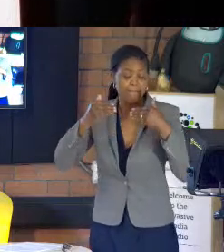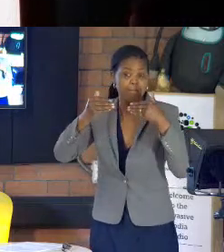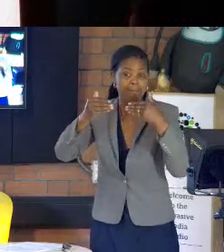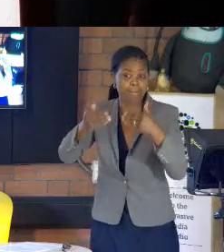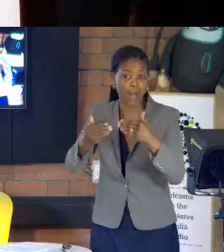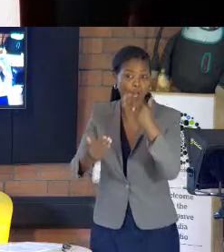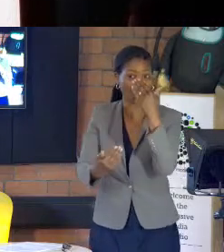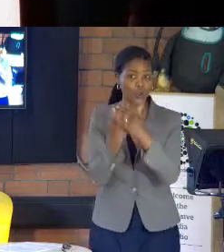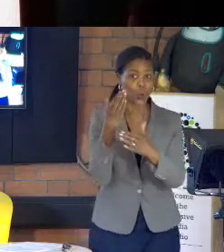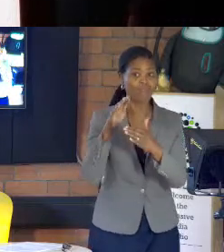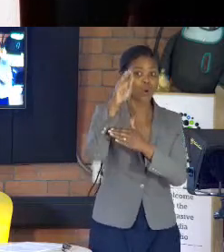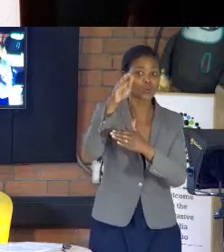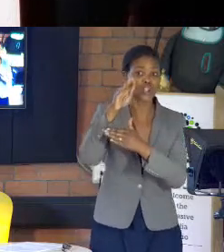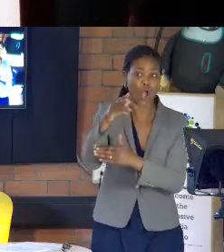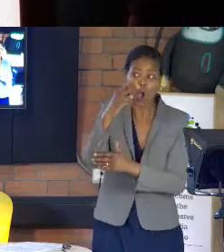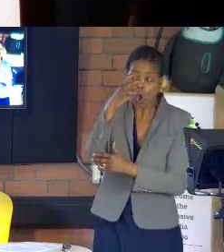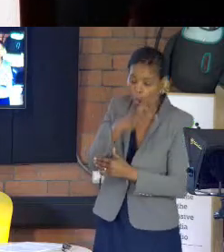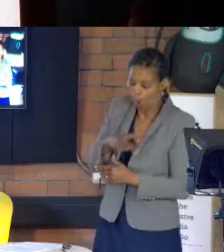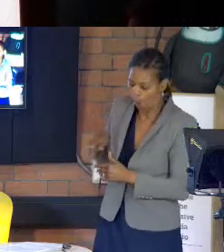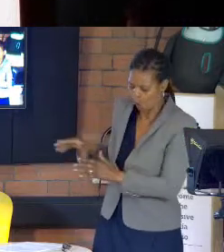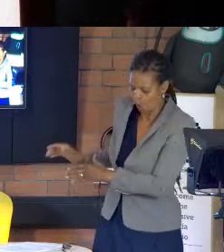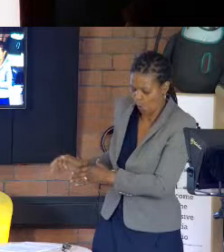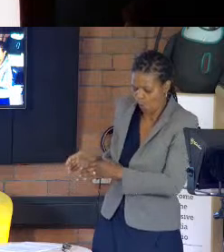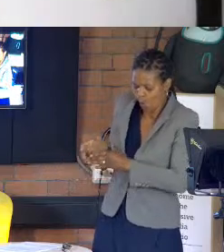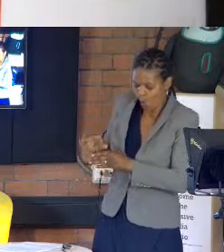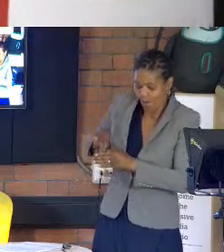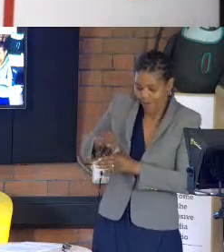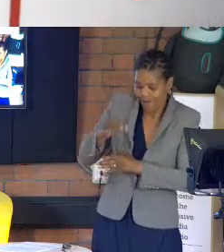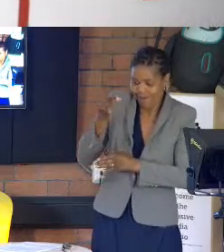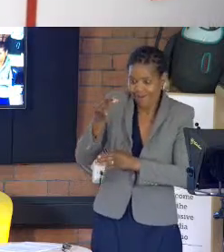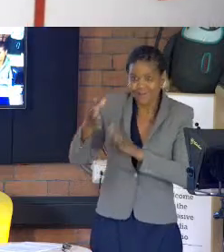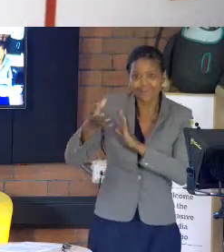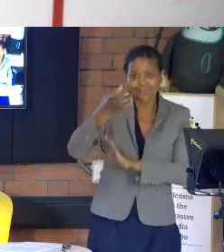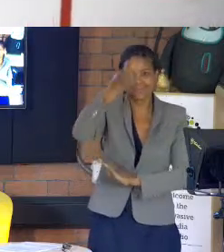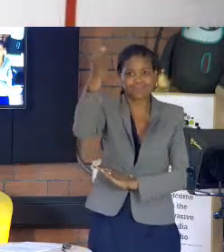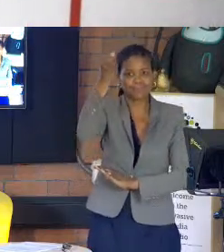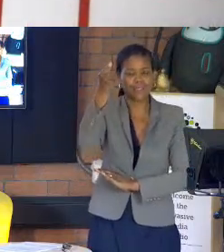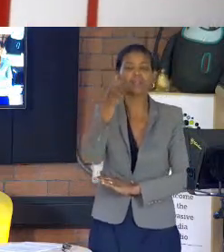for your life is a story that is yet to be told.